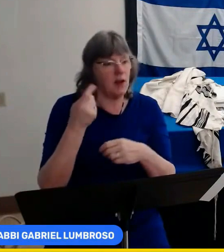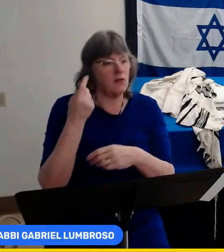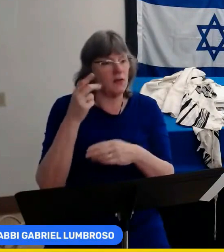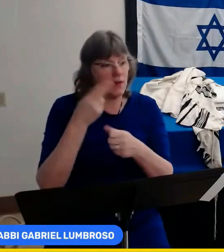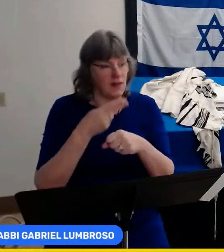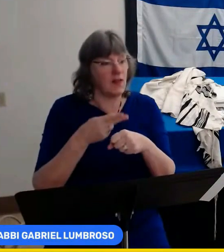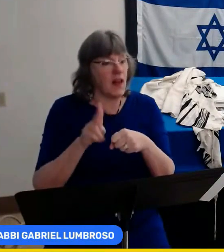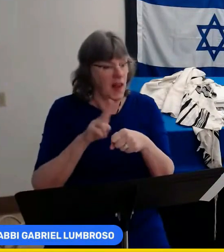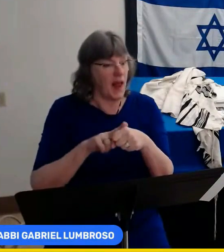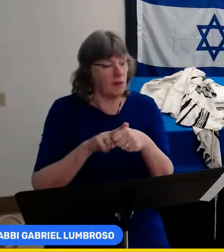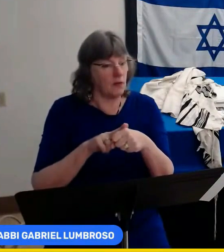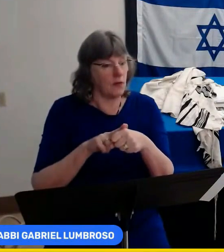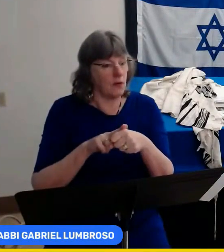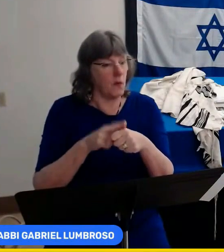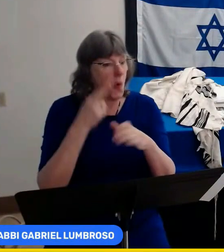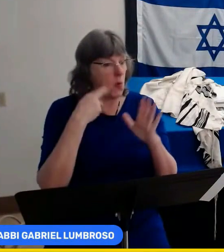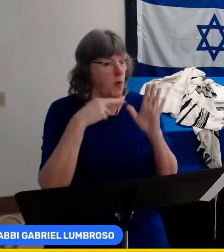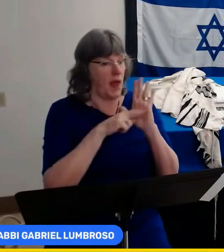natural human reaction.